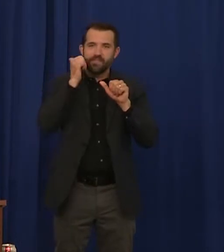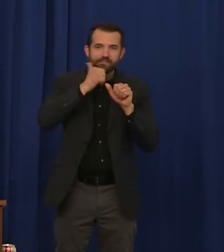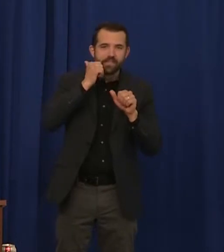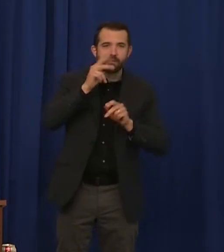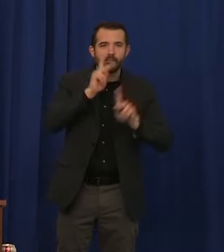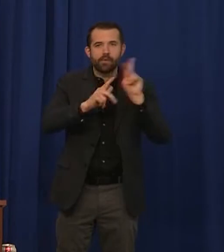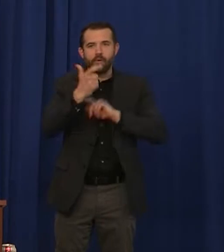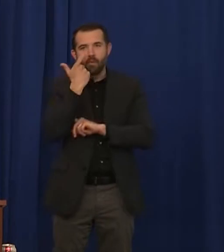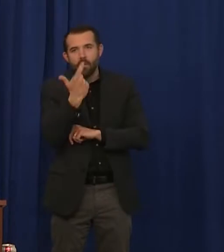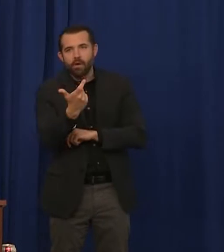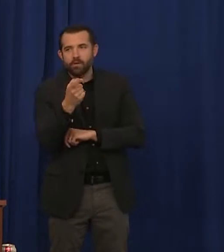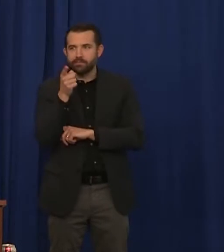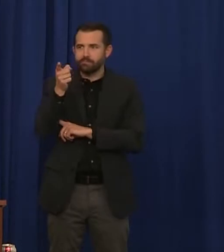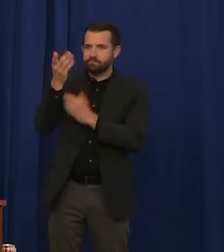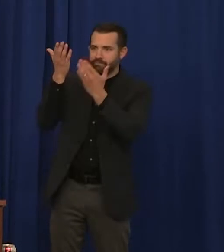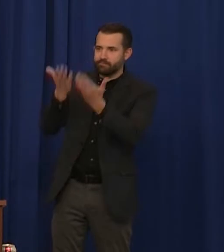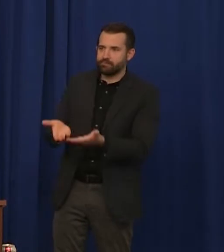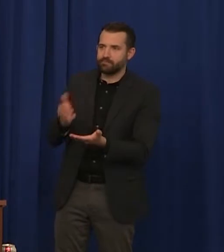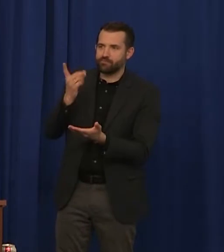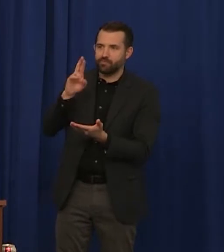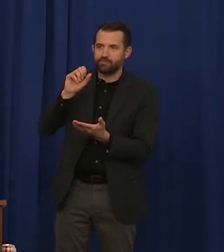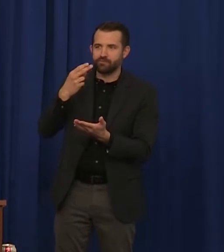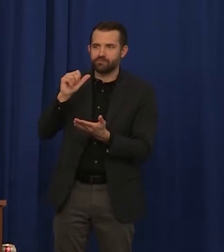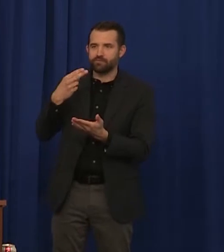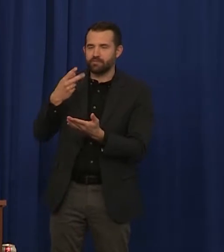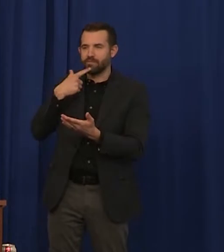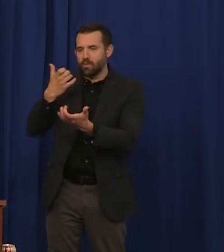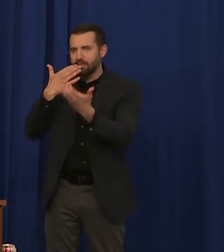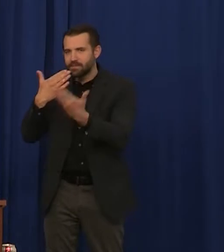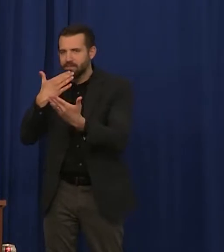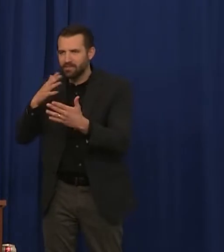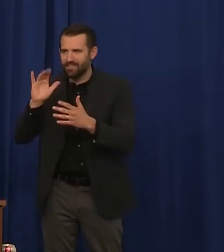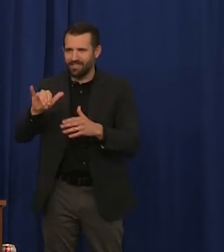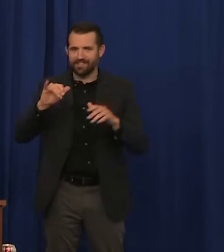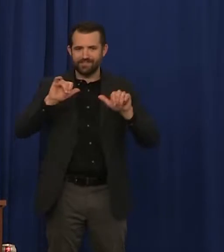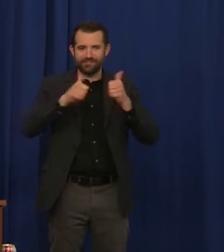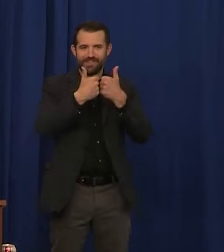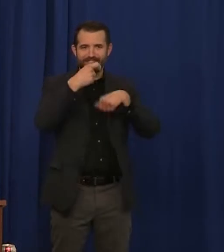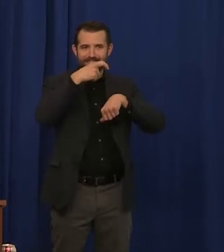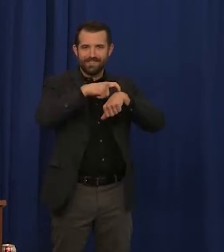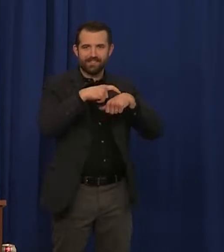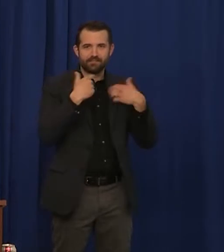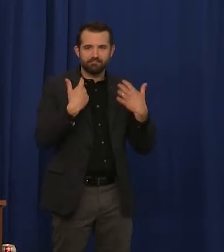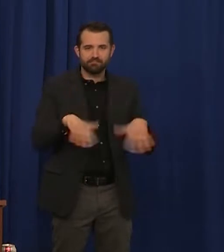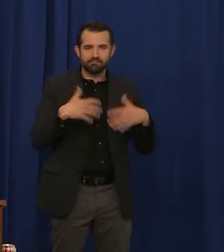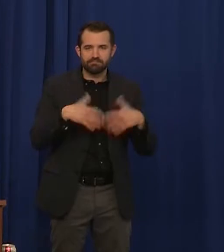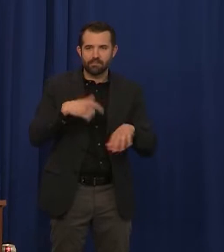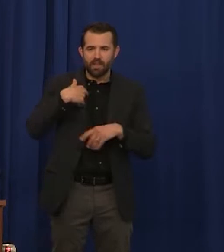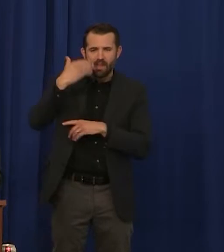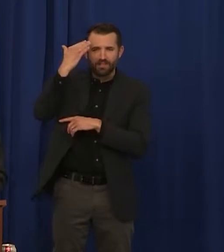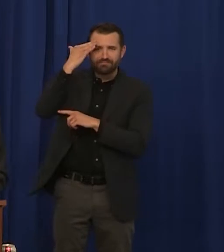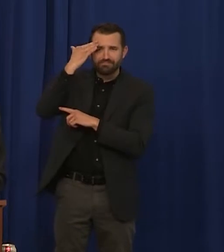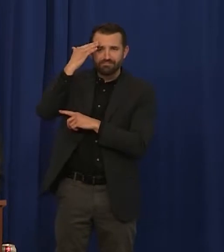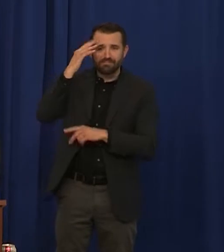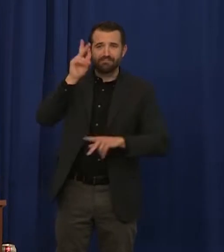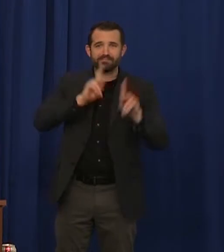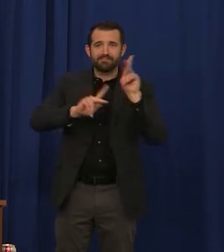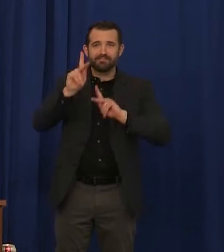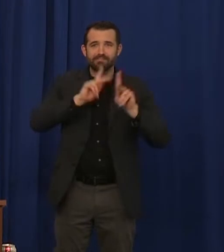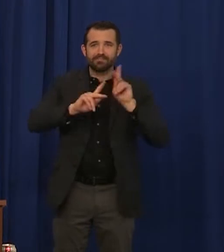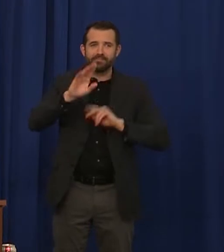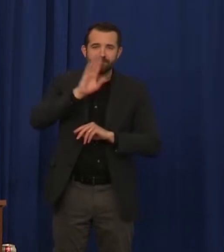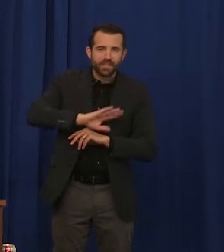these very, very challenging times. I'm painfully aware of the anxiety and frustration that laid-off